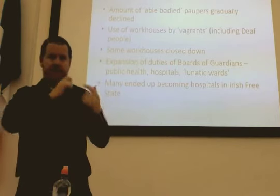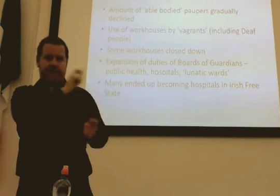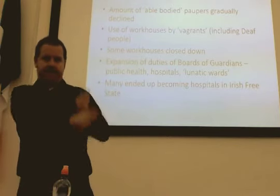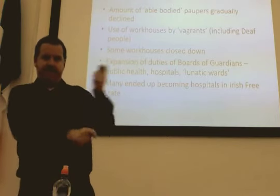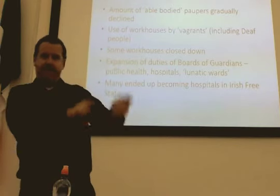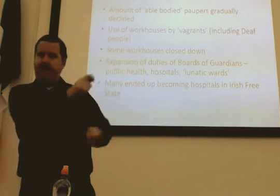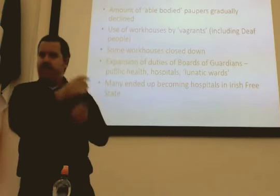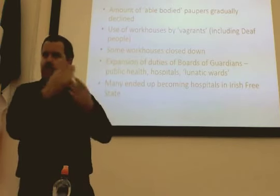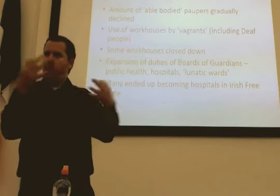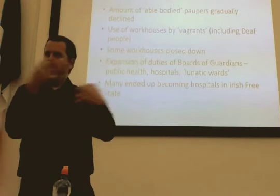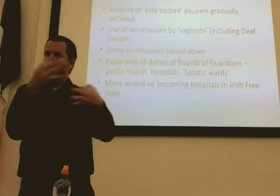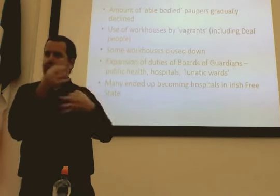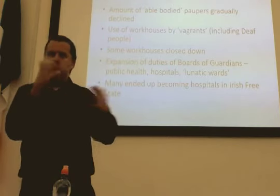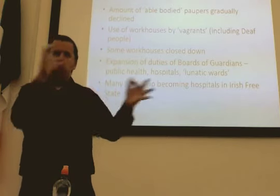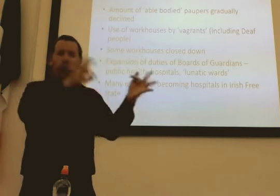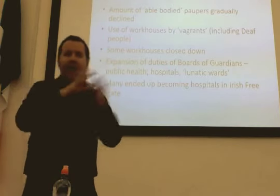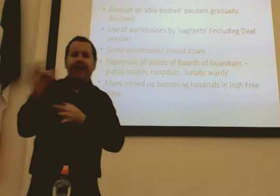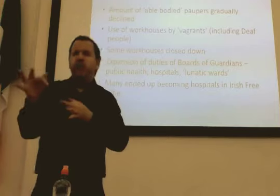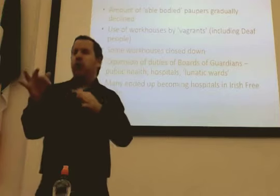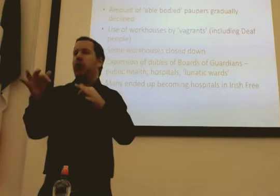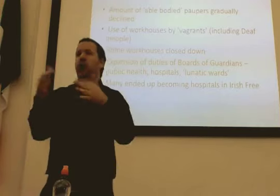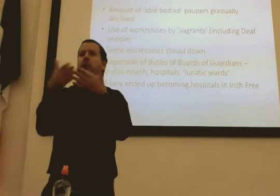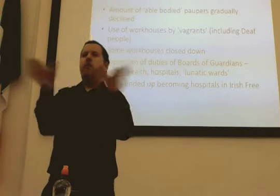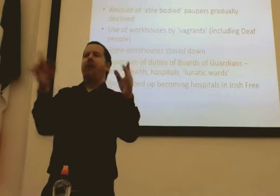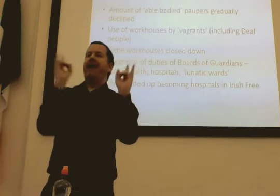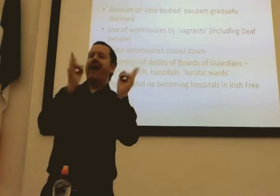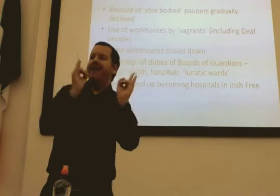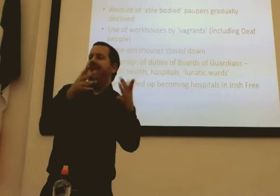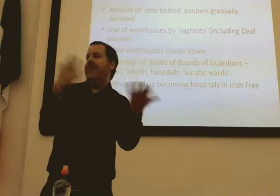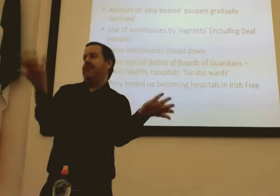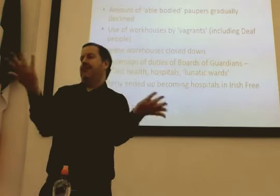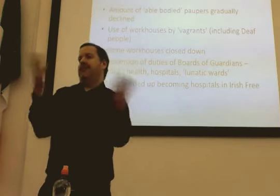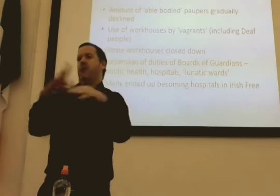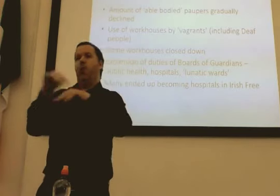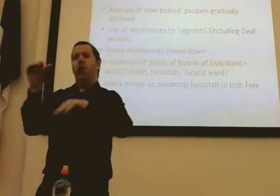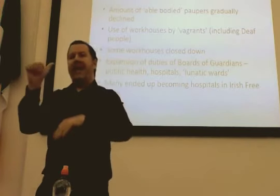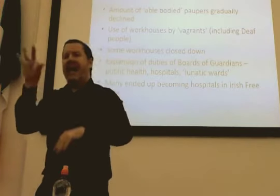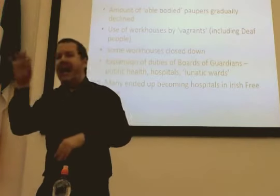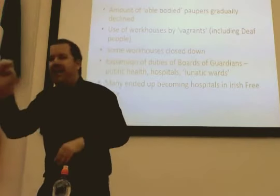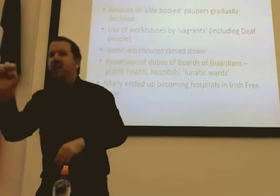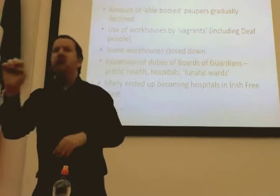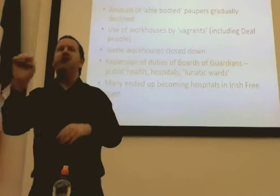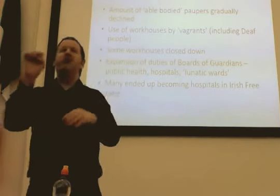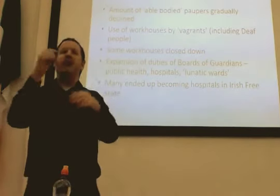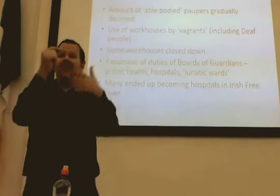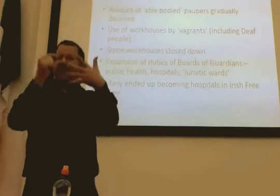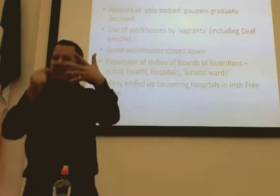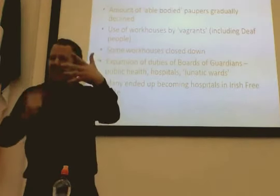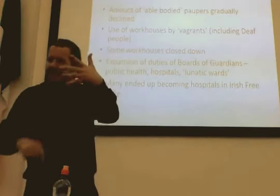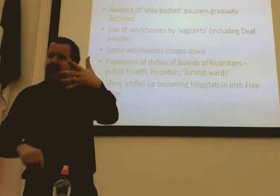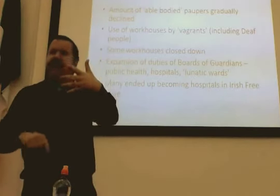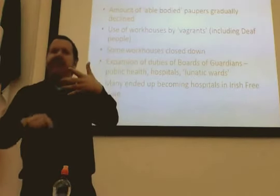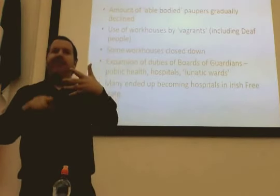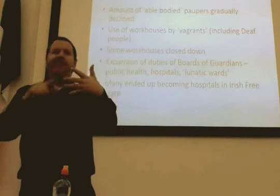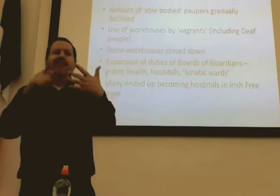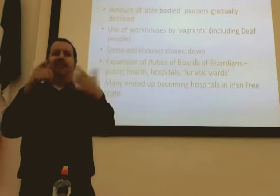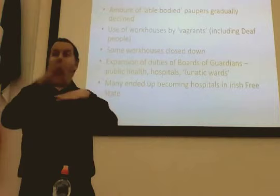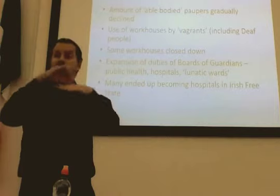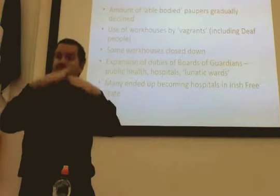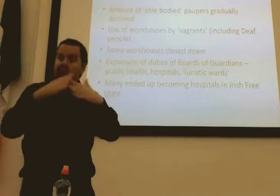So the Board of Guardians the government saw the Board of Guardians were doing such a great job that they would give them extra responsibilities to